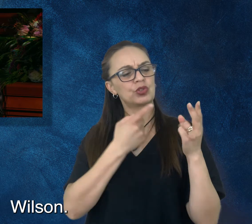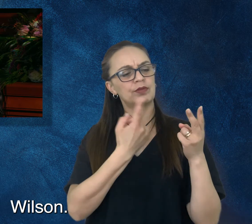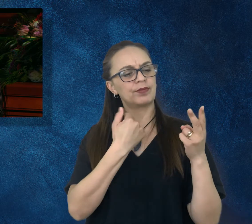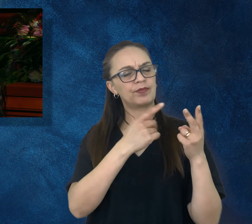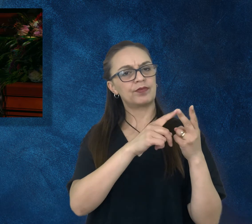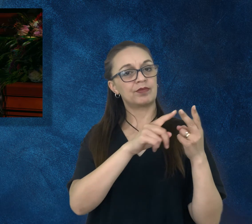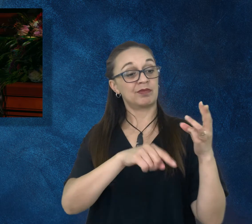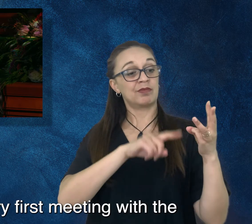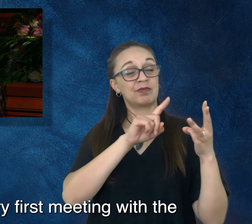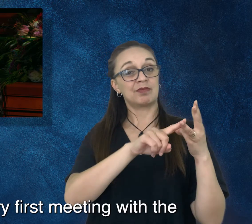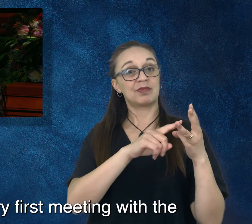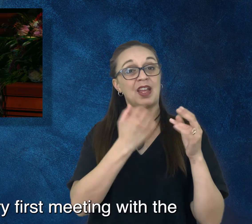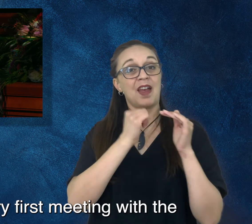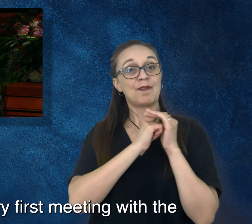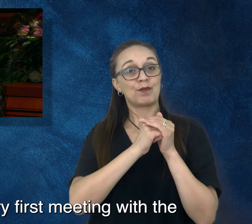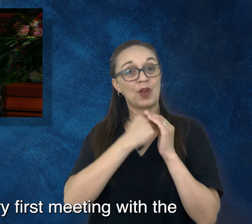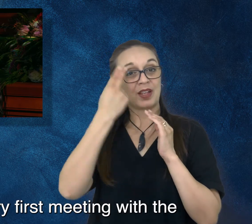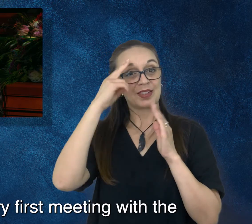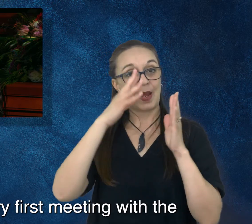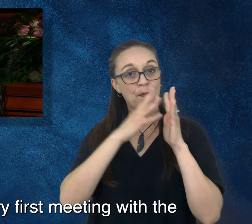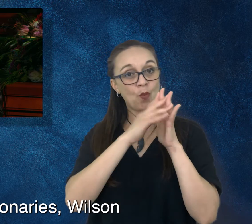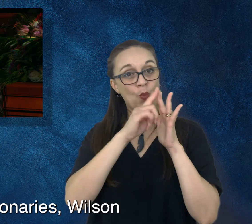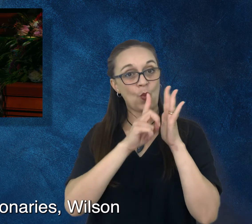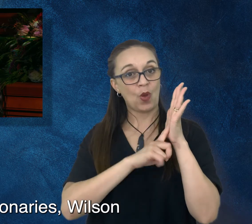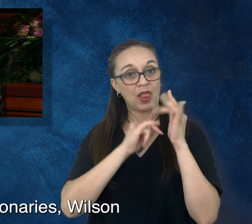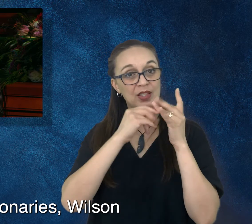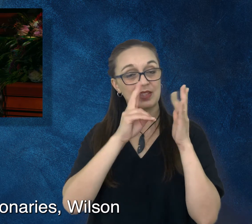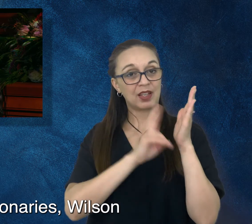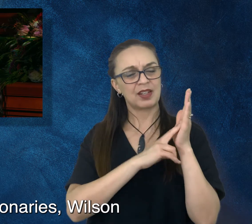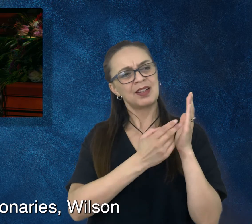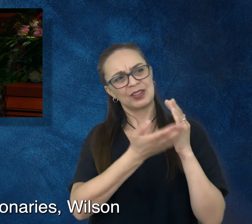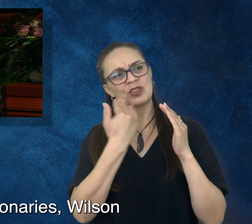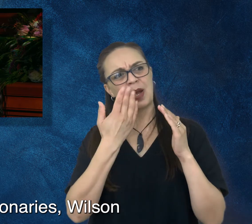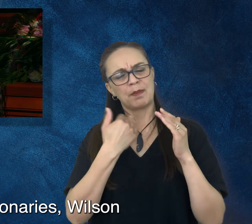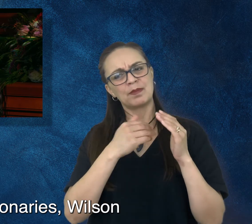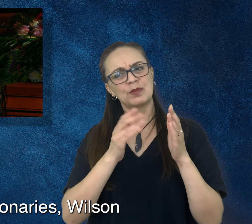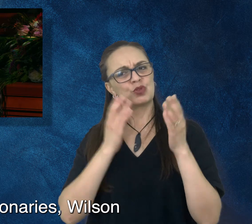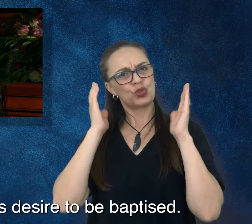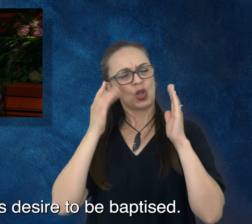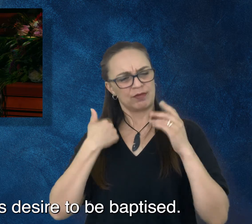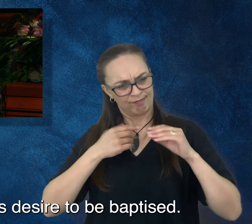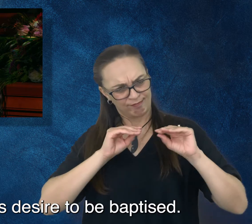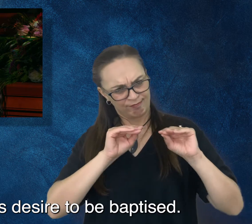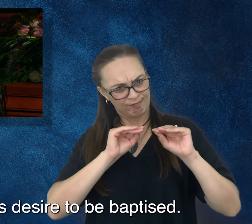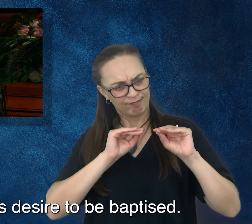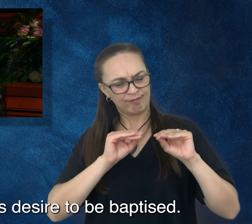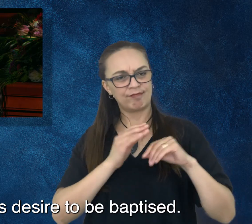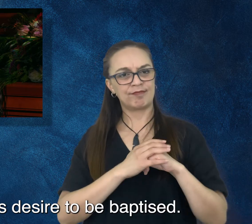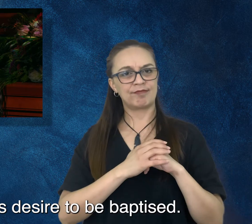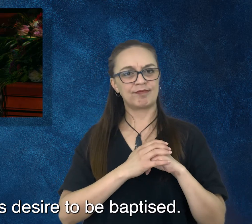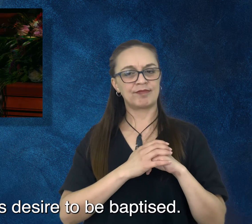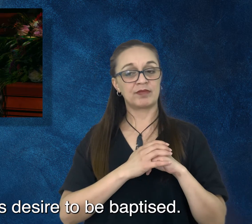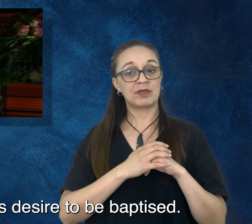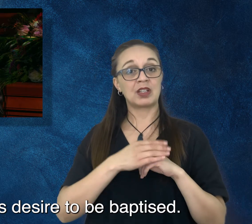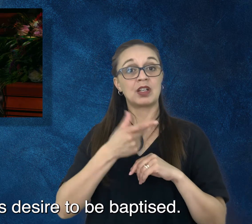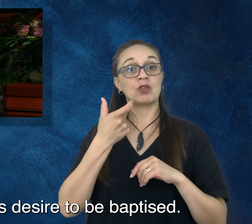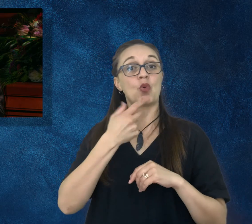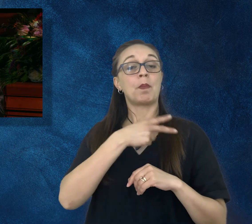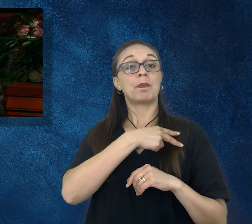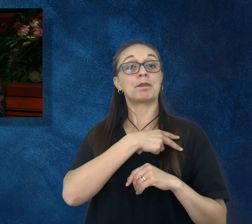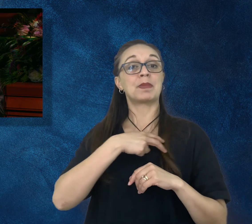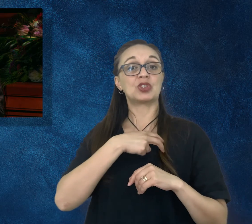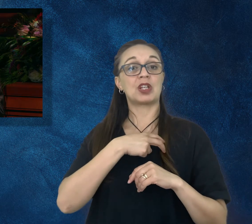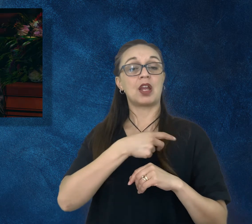Wilson. Upon his very first meeting with the missionaries, Wilson expressed his desire to be baptized.